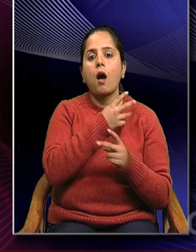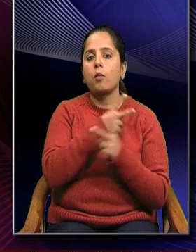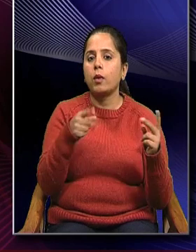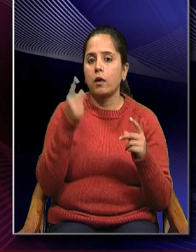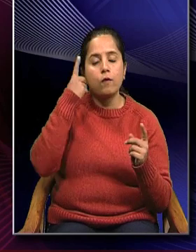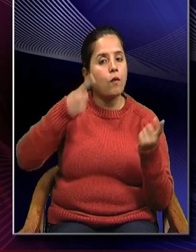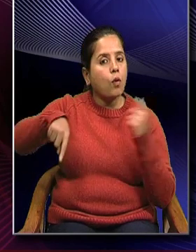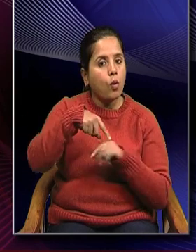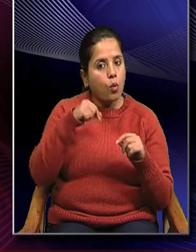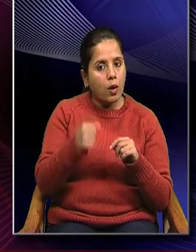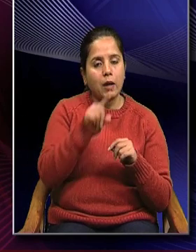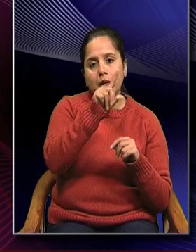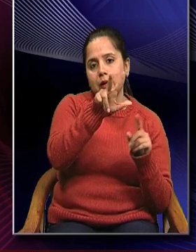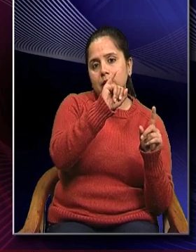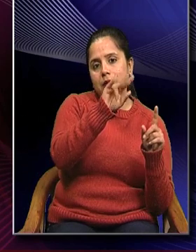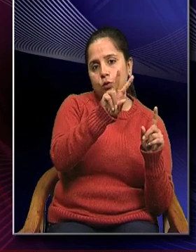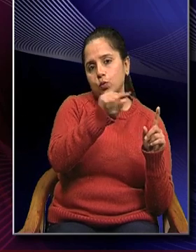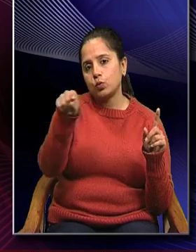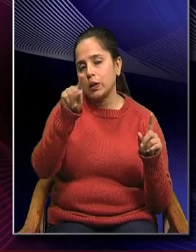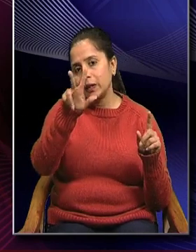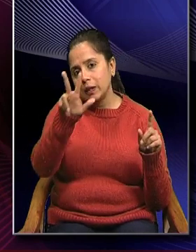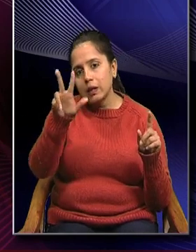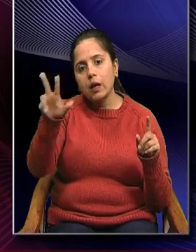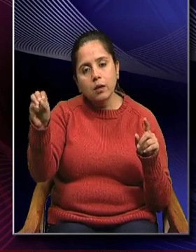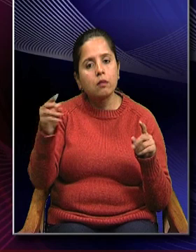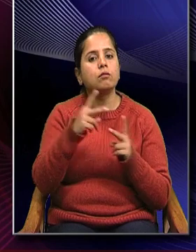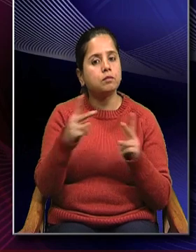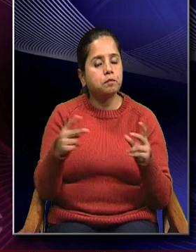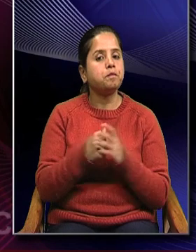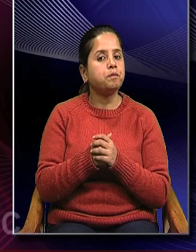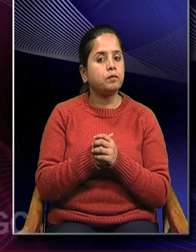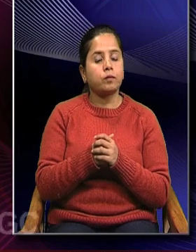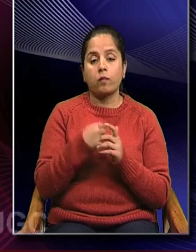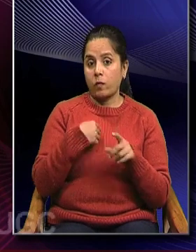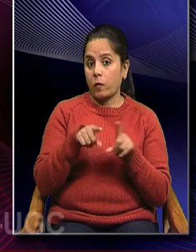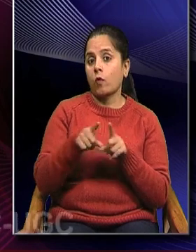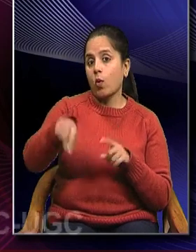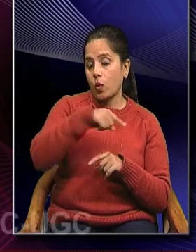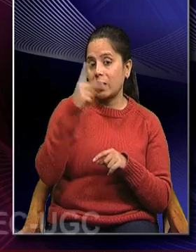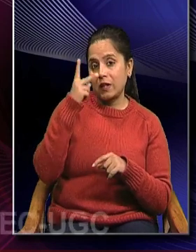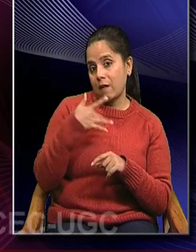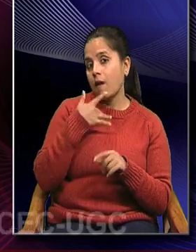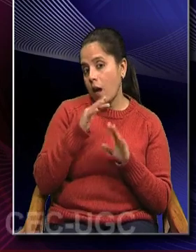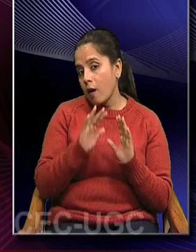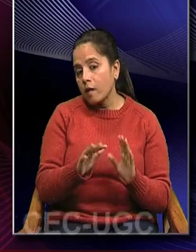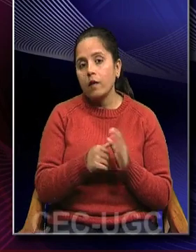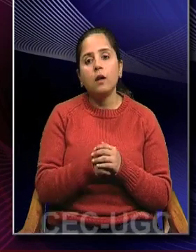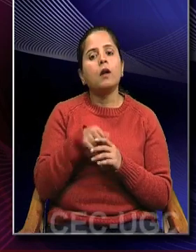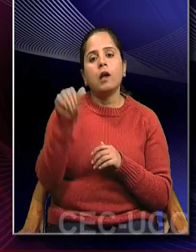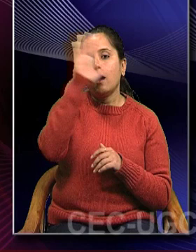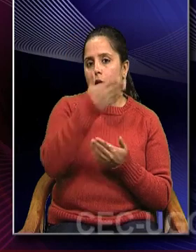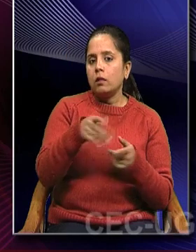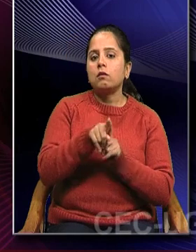during 1860 to 1880. And we also see that how India